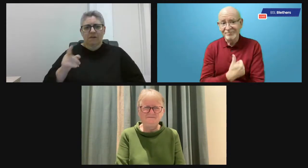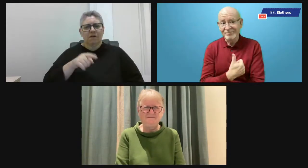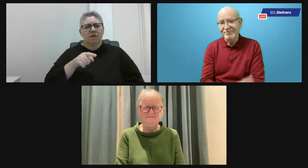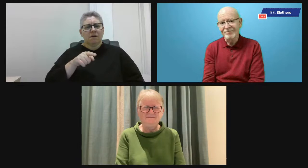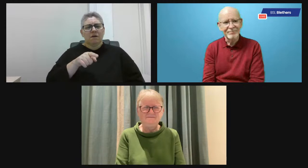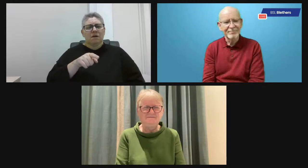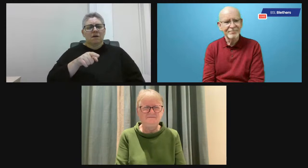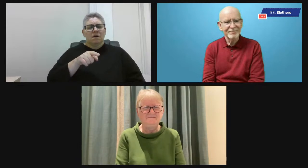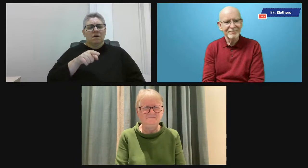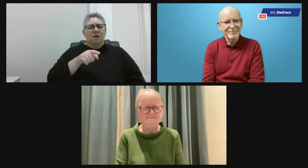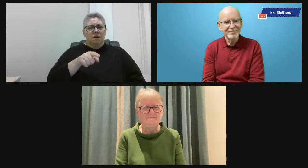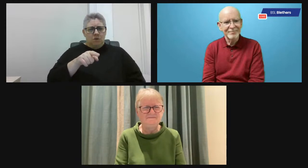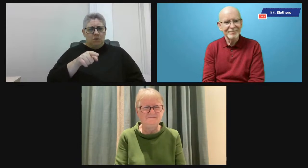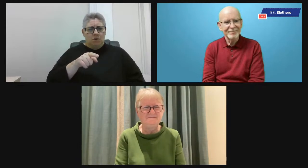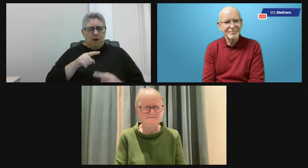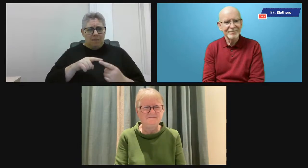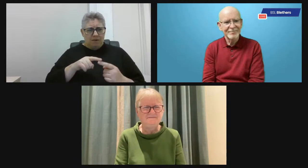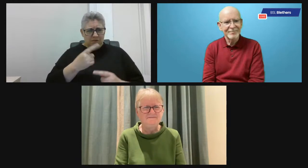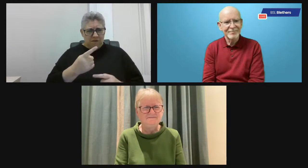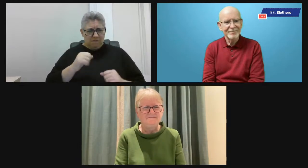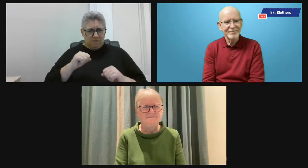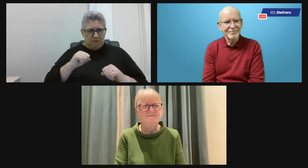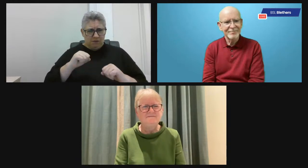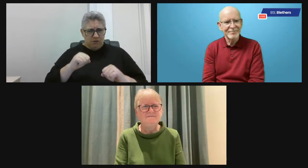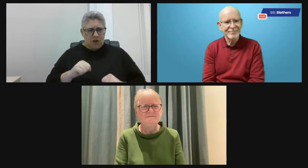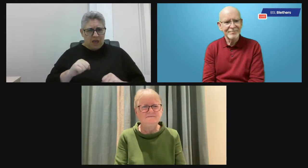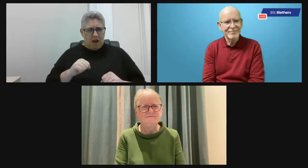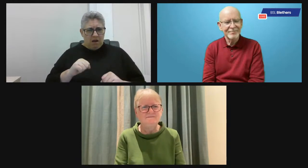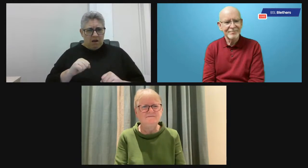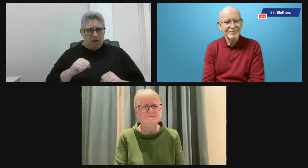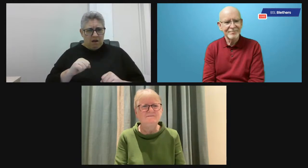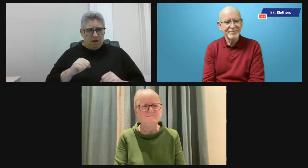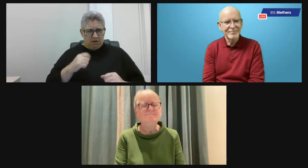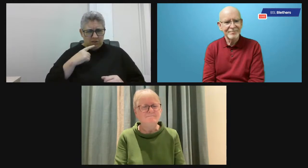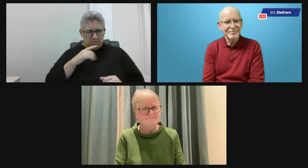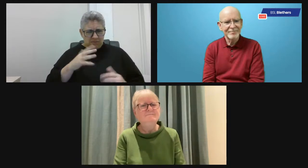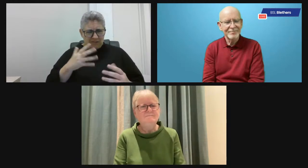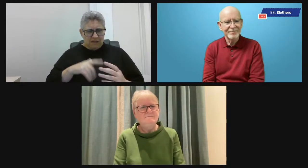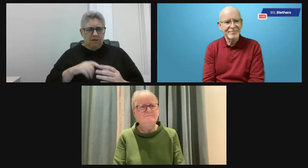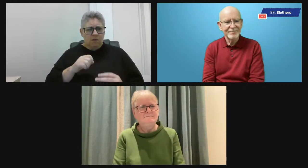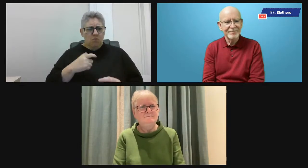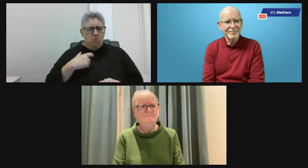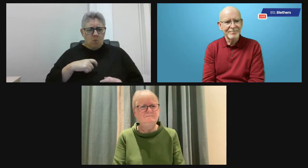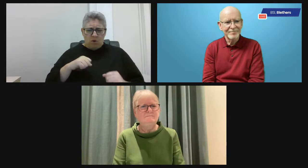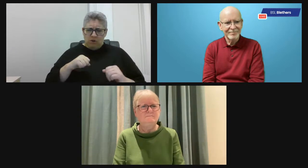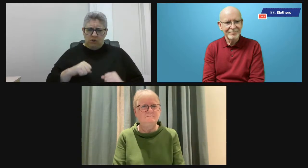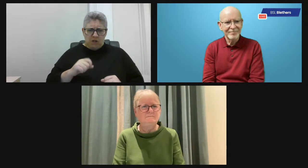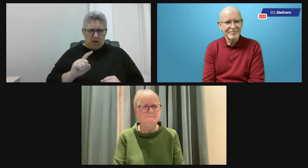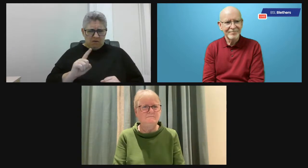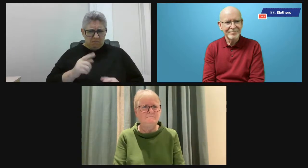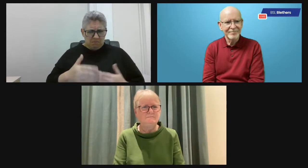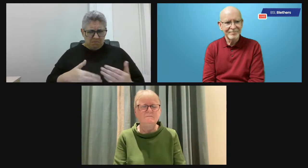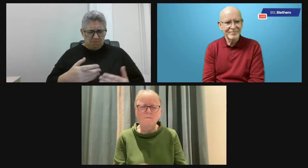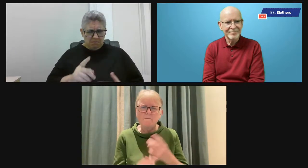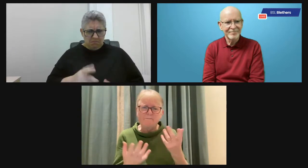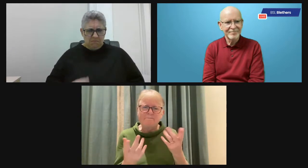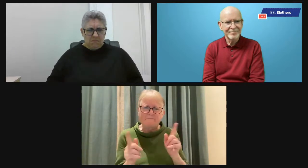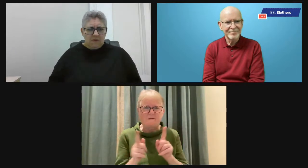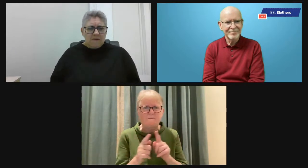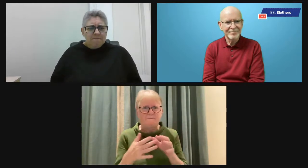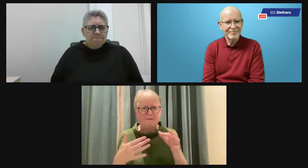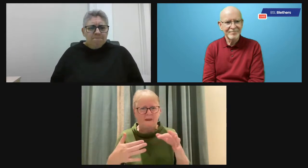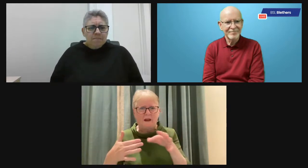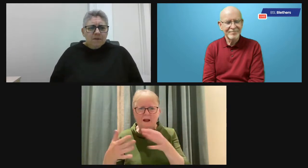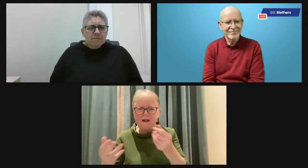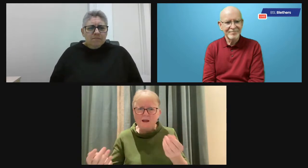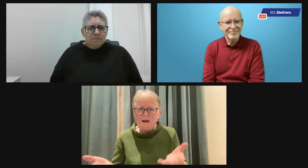conversation. Thank you. Emma, again, same question to you, but your role as a